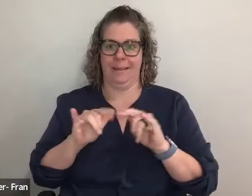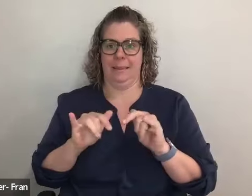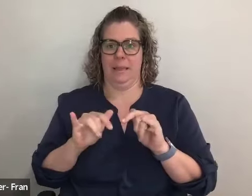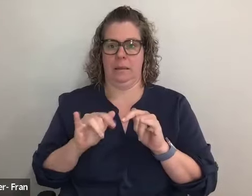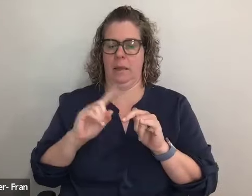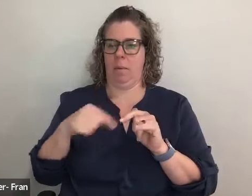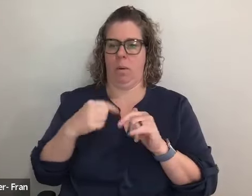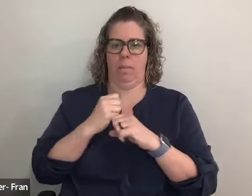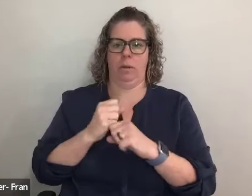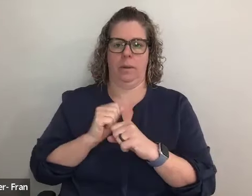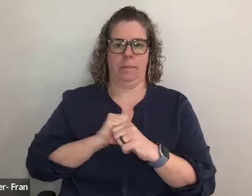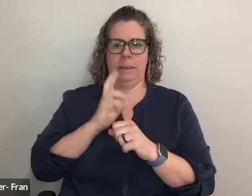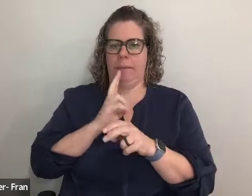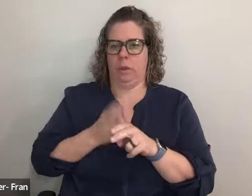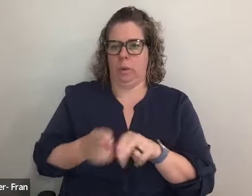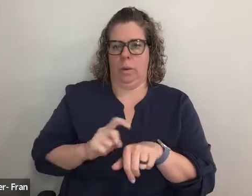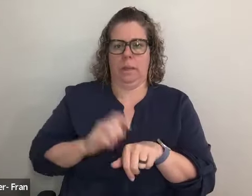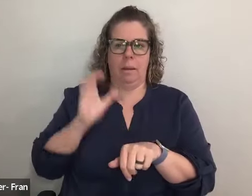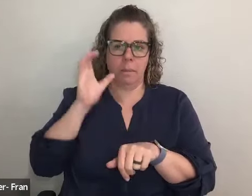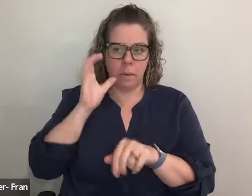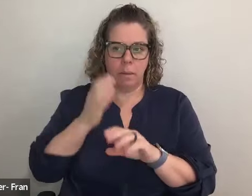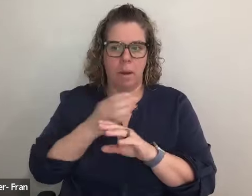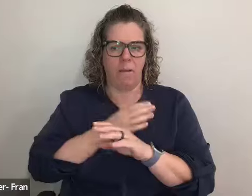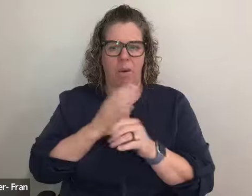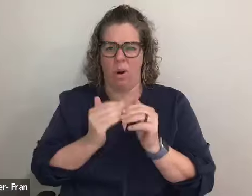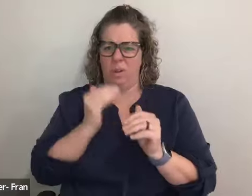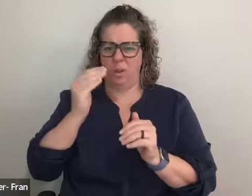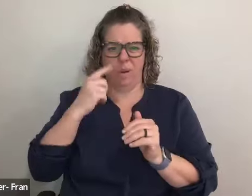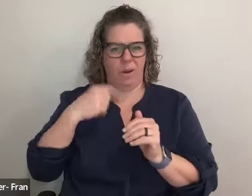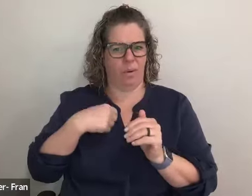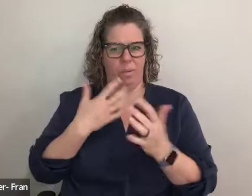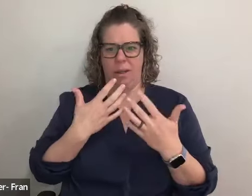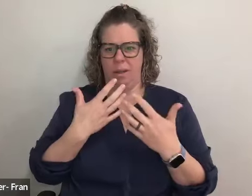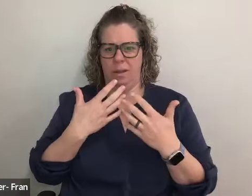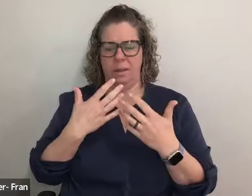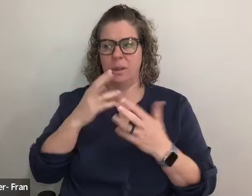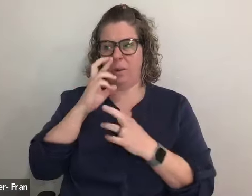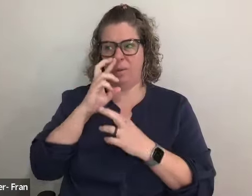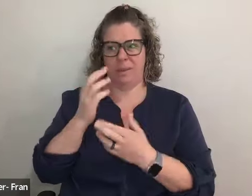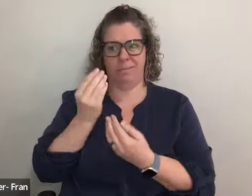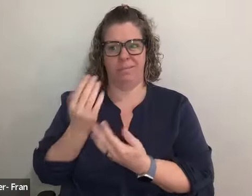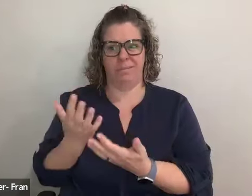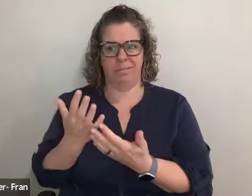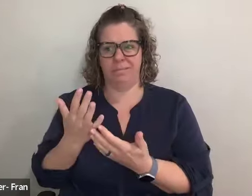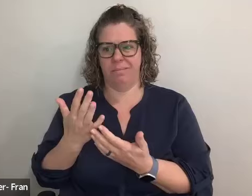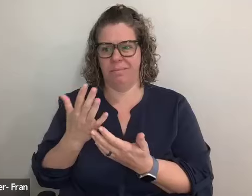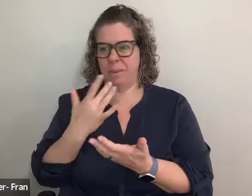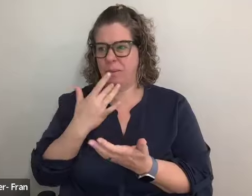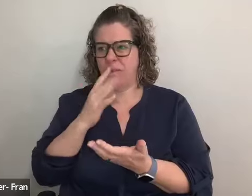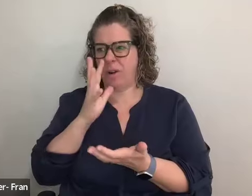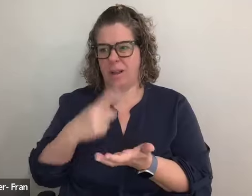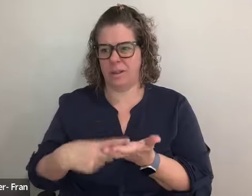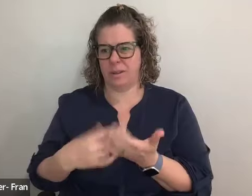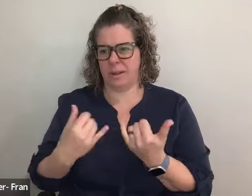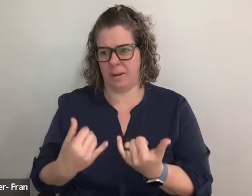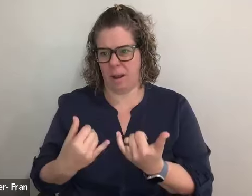can only listen for a little while before it's too much. And so being able to respectfully say, I'd rather not talk about this right now. Can